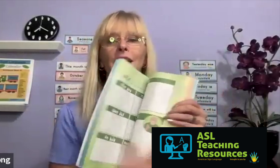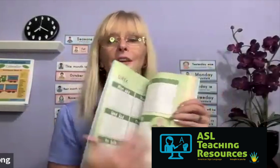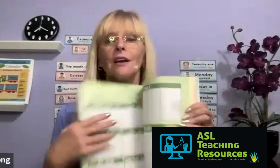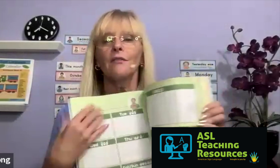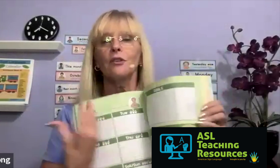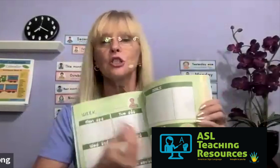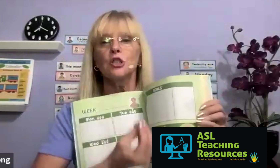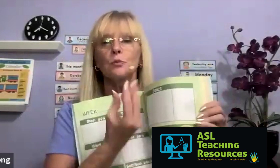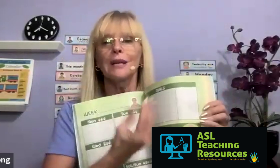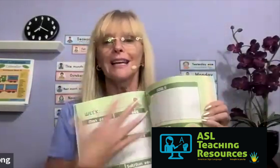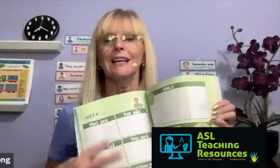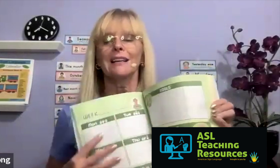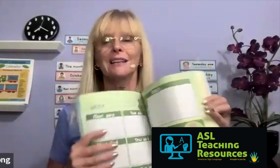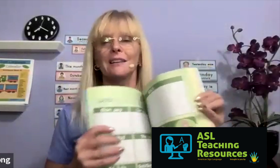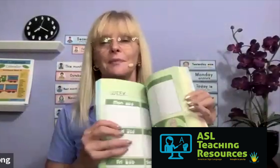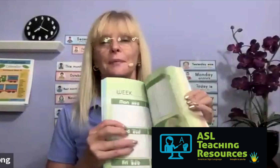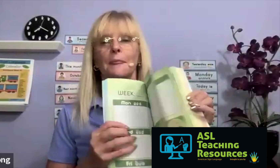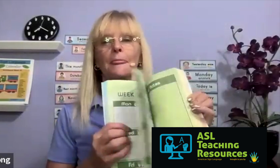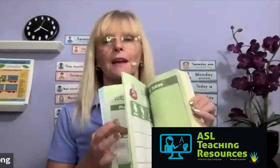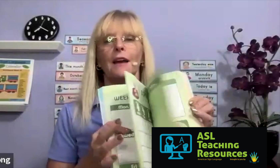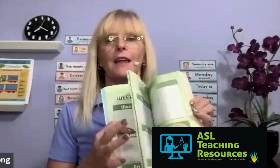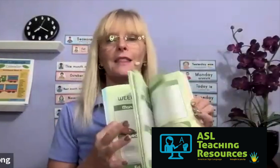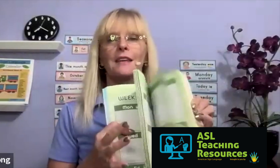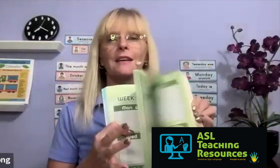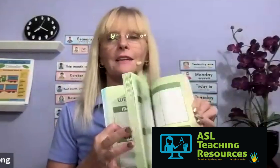green for spring, and then